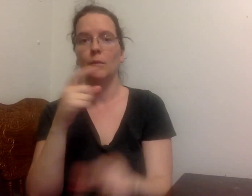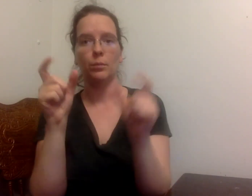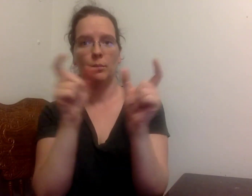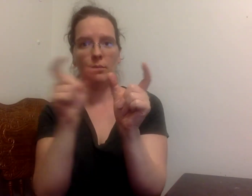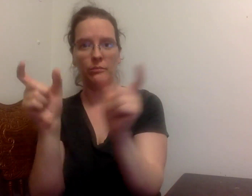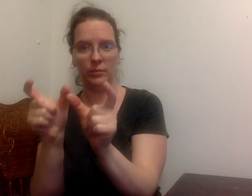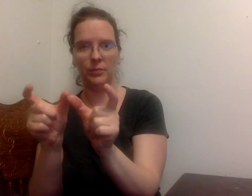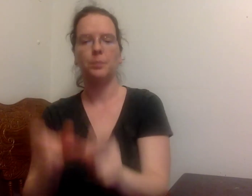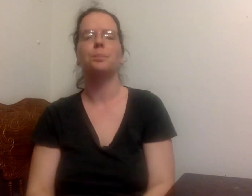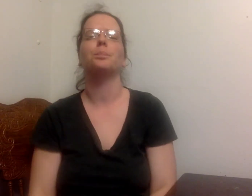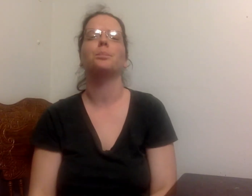or signed like this.